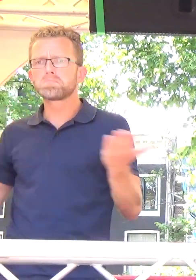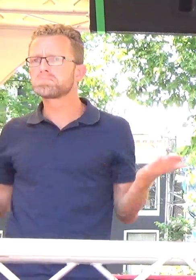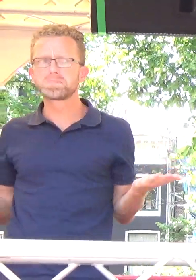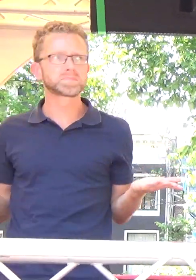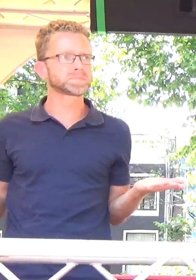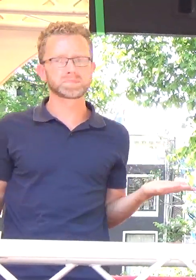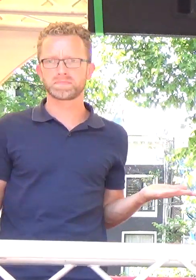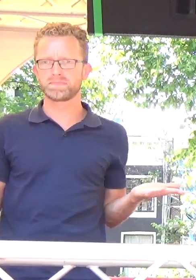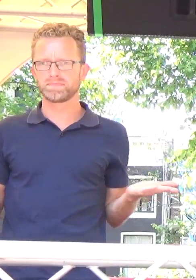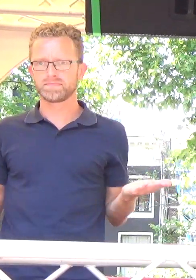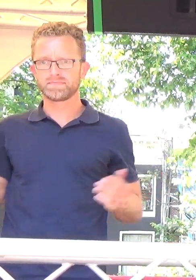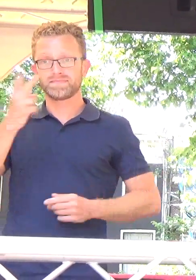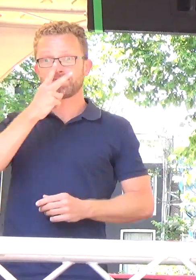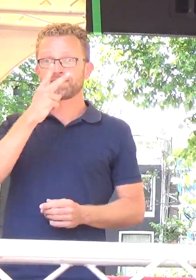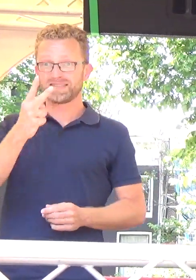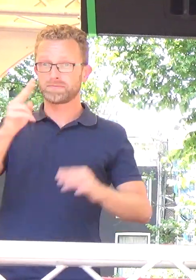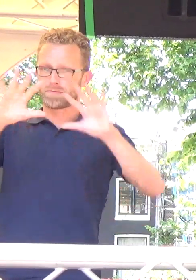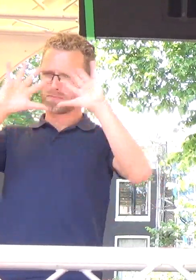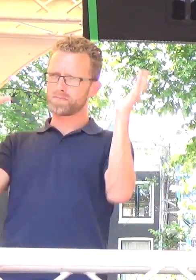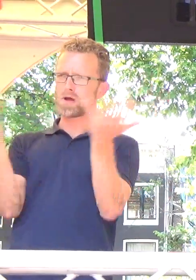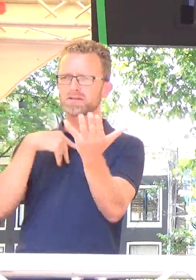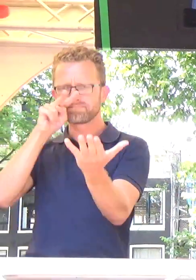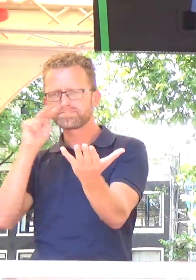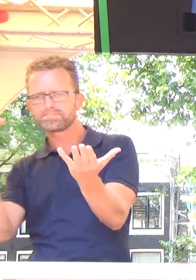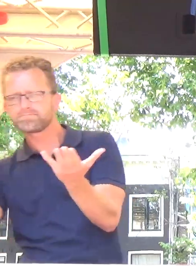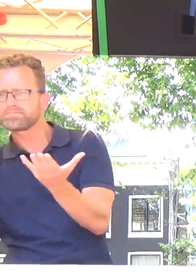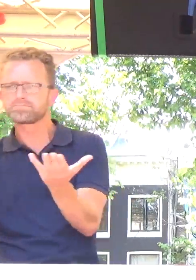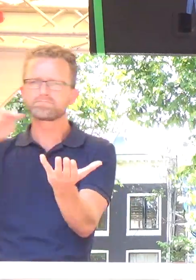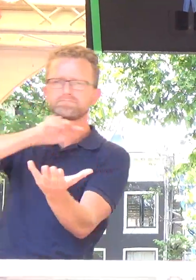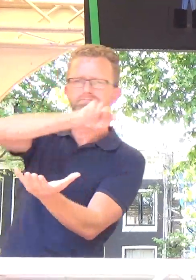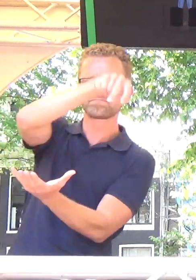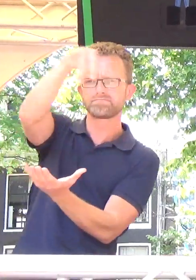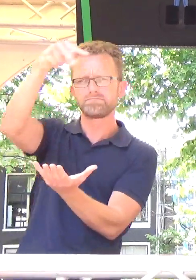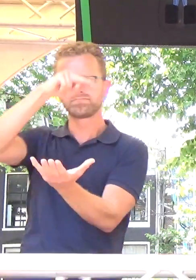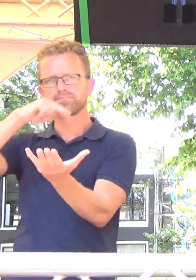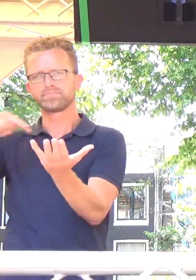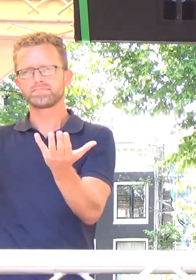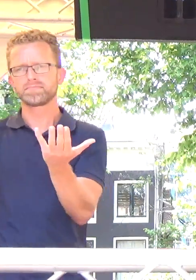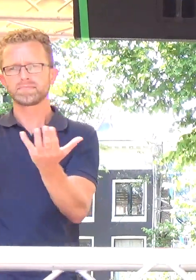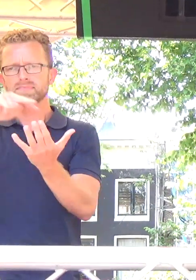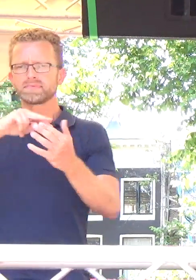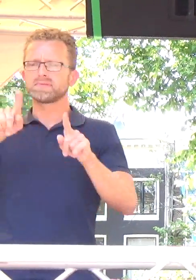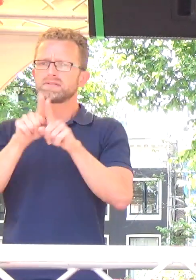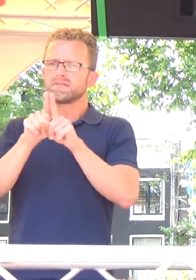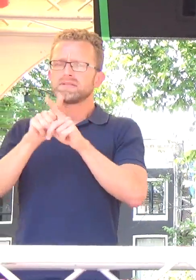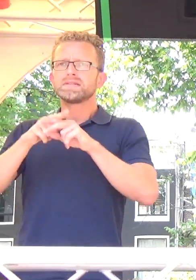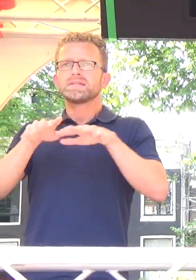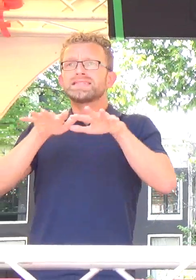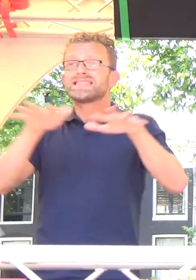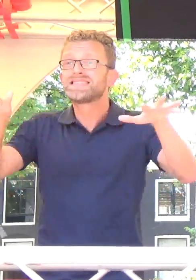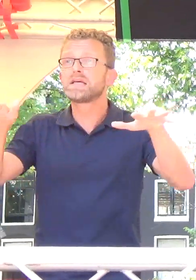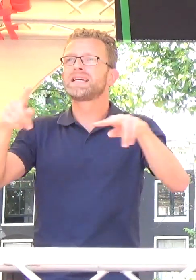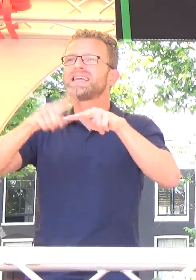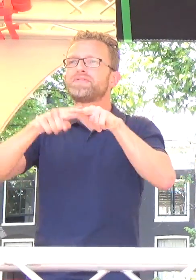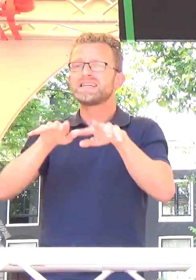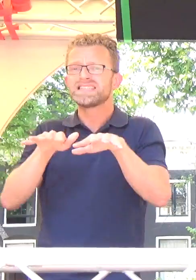the political will to make an end to the epidemic. We're still lacking sufficient funds to bring an end